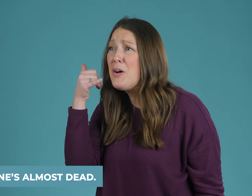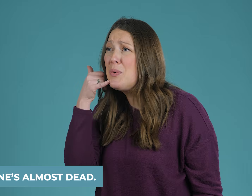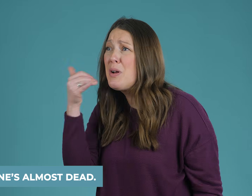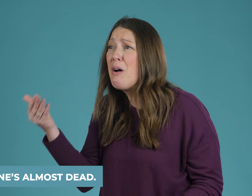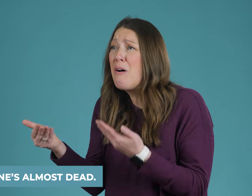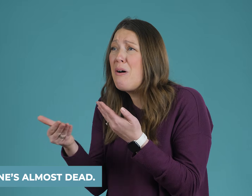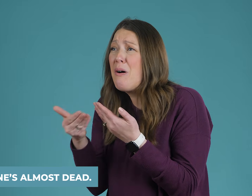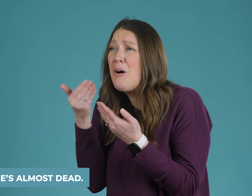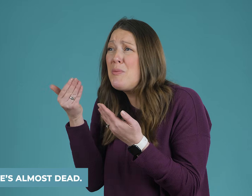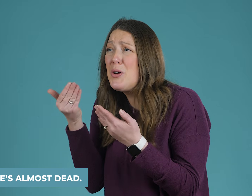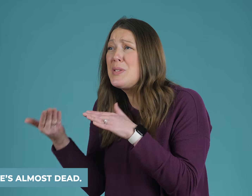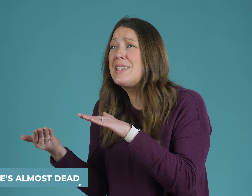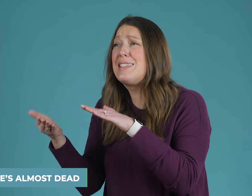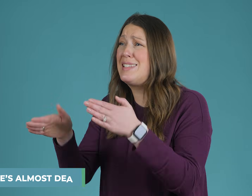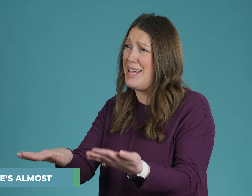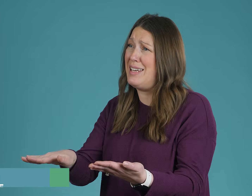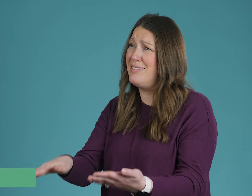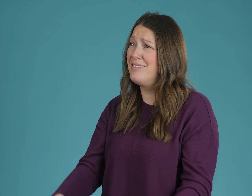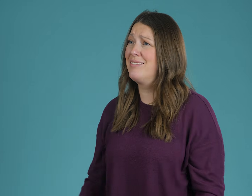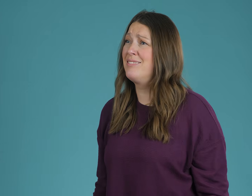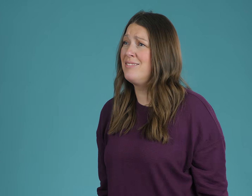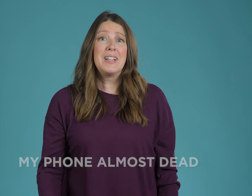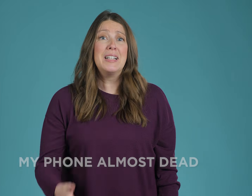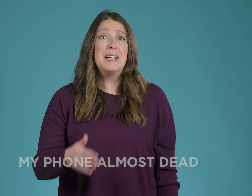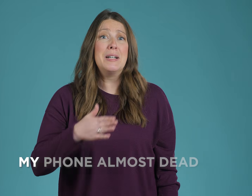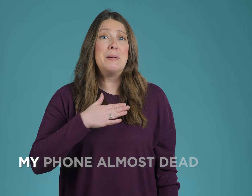phone almost dead.